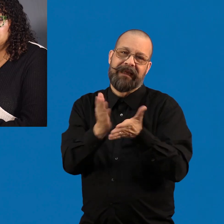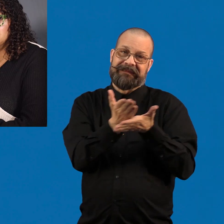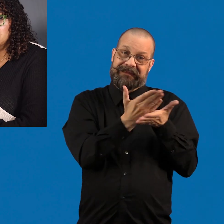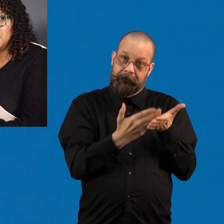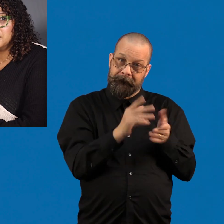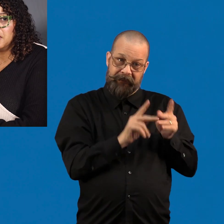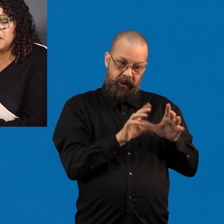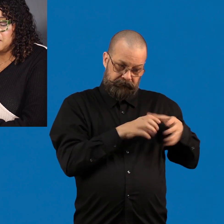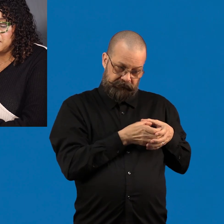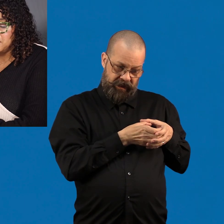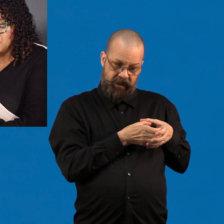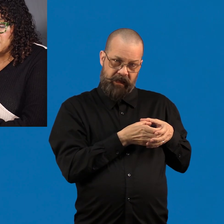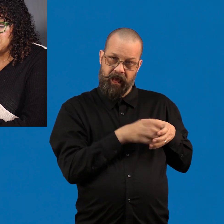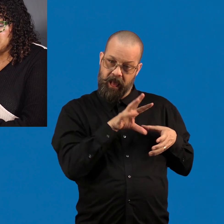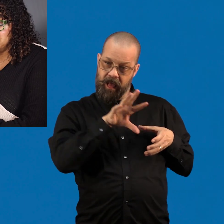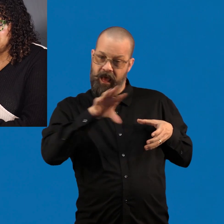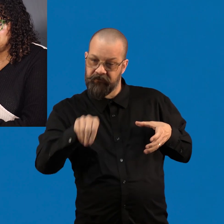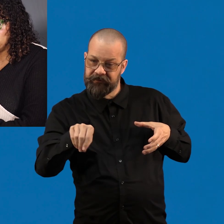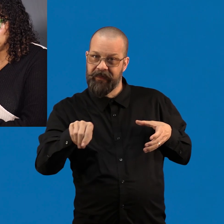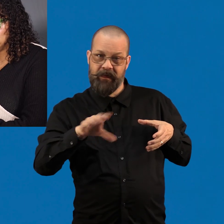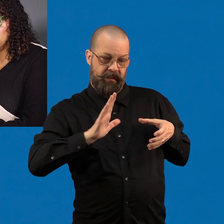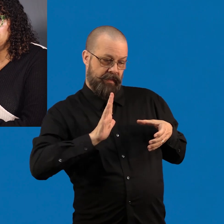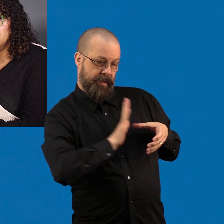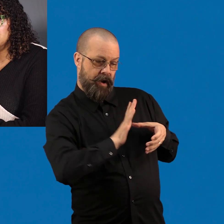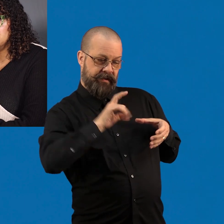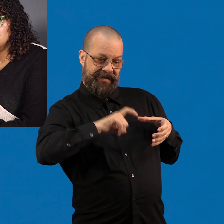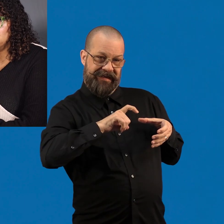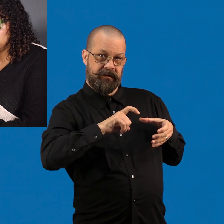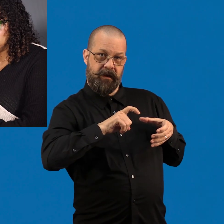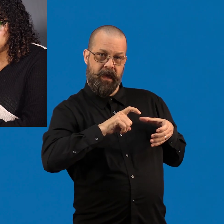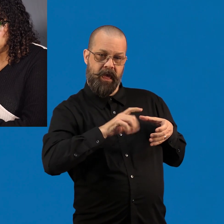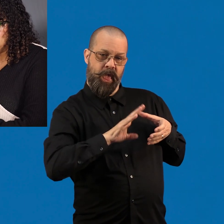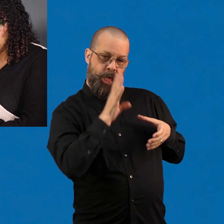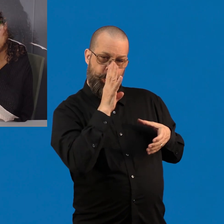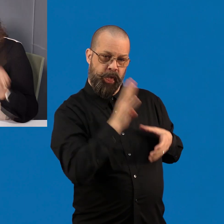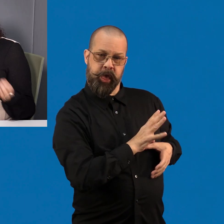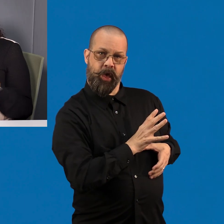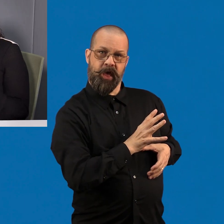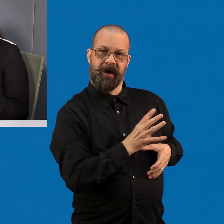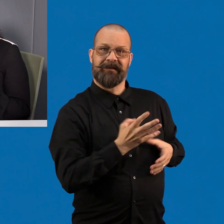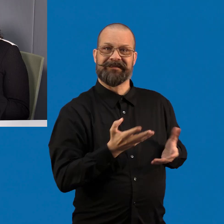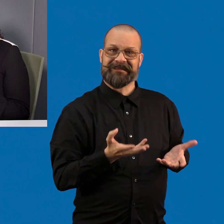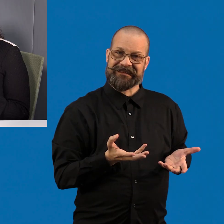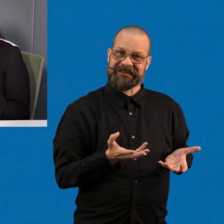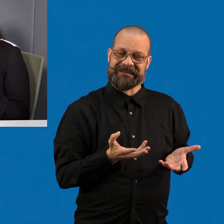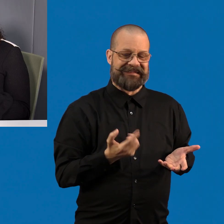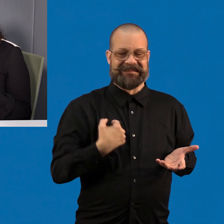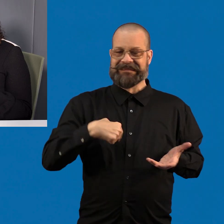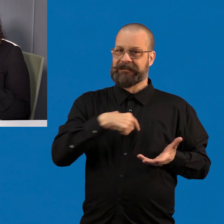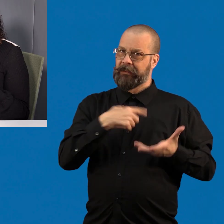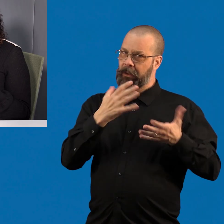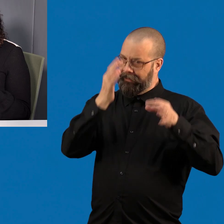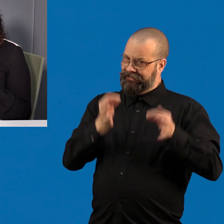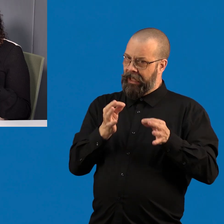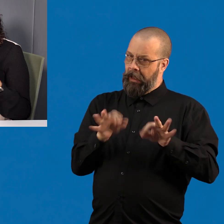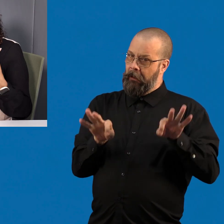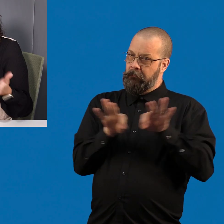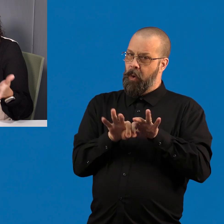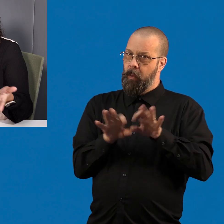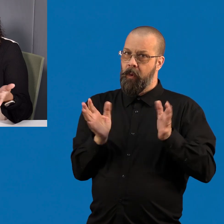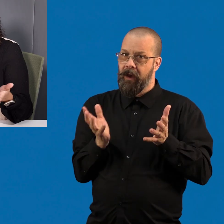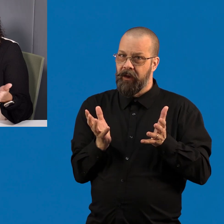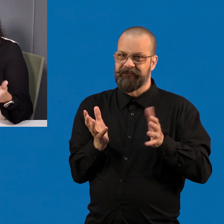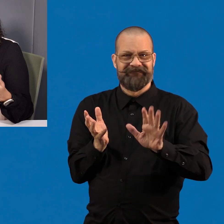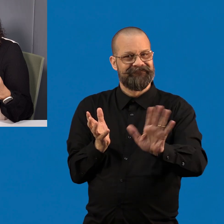aren't included in that data, their needs won't show up in the decisions. As researchers, we don't want to decide what's important